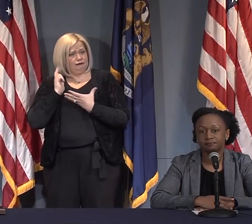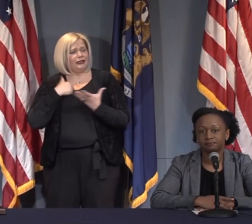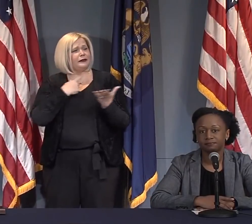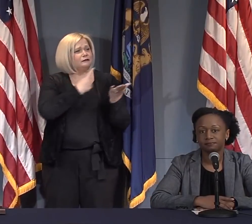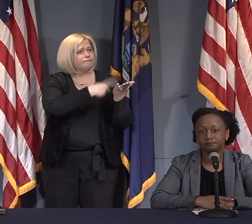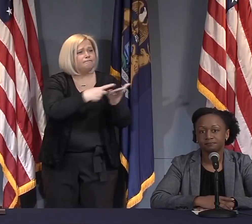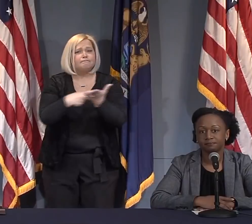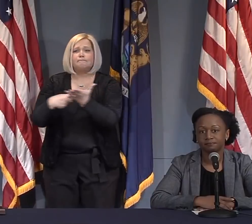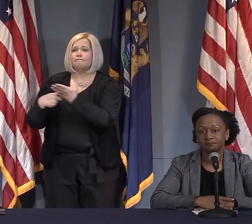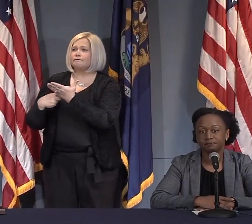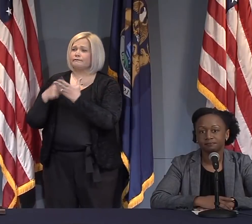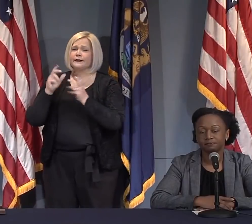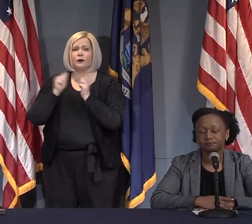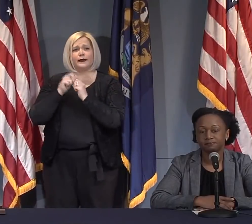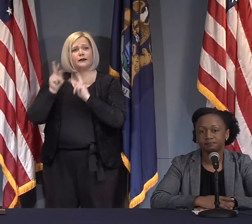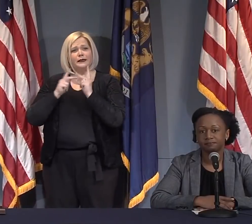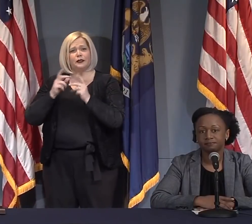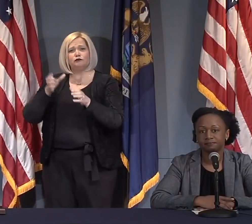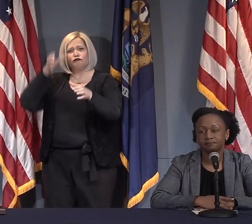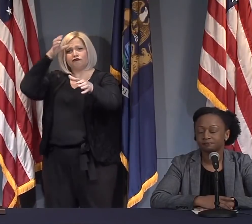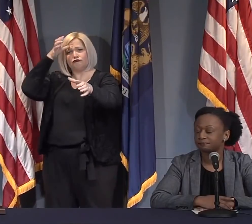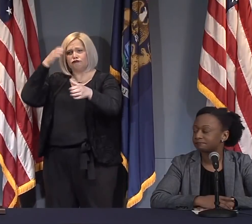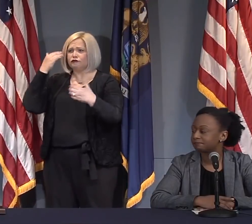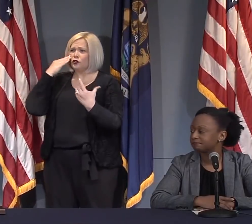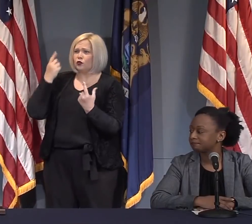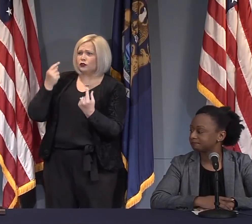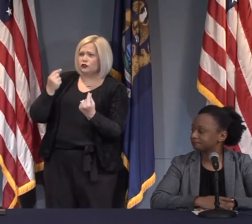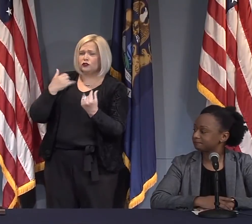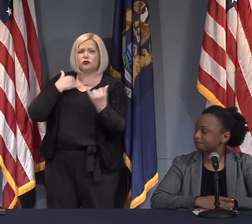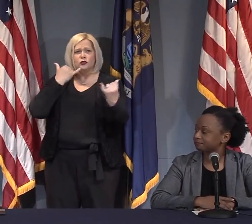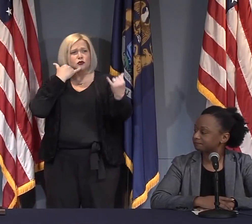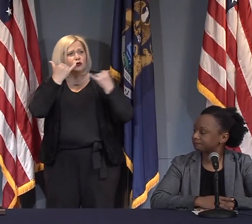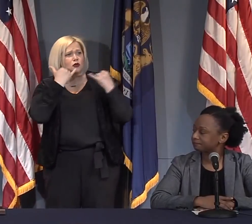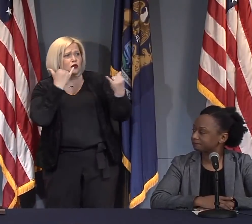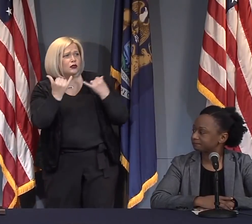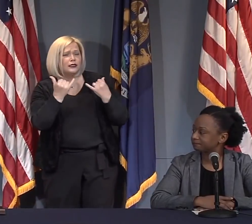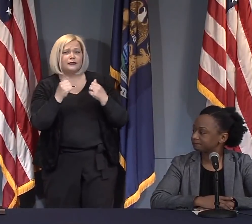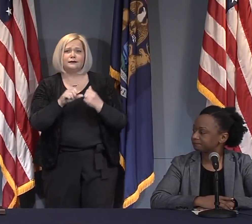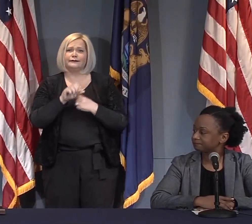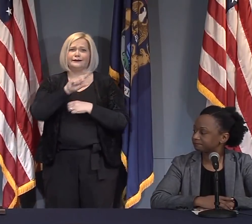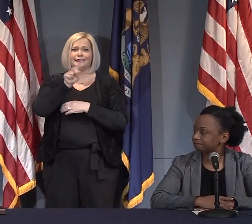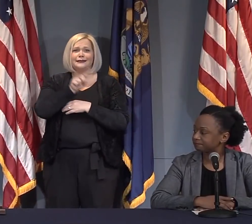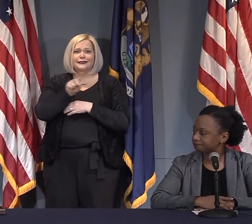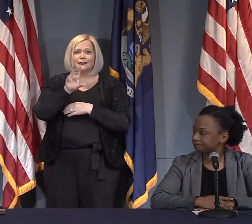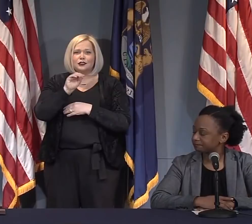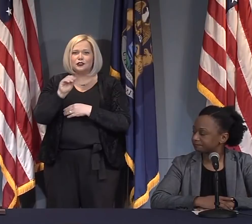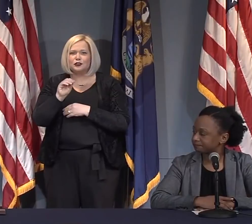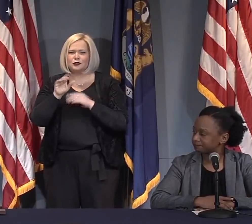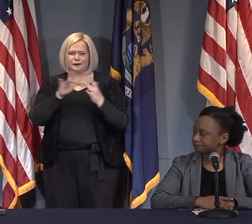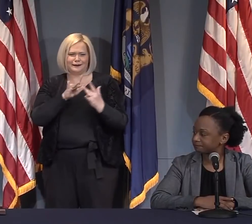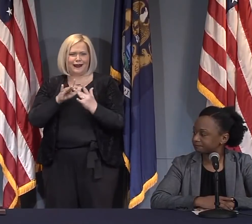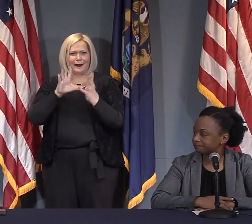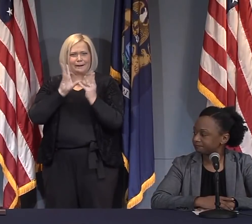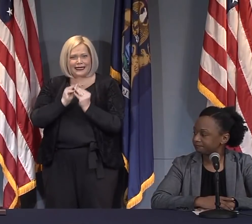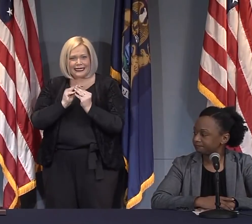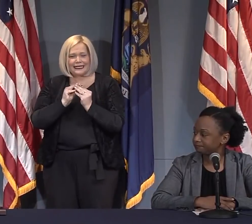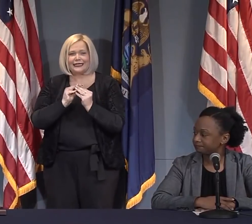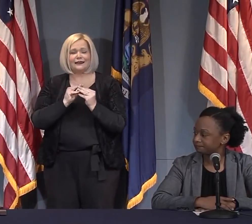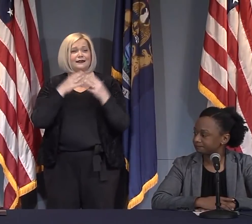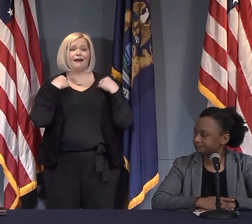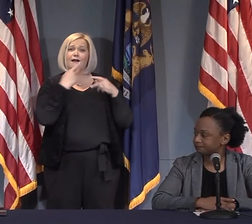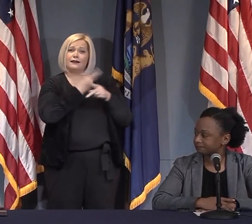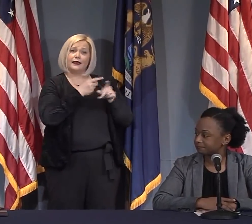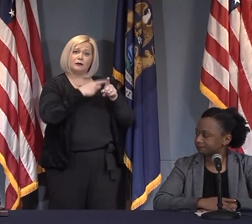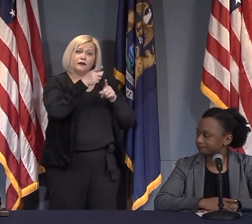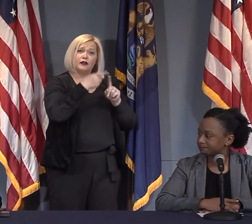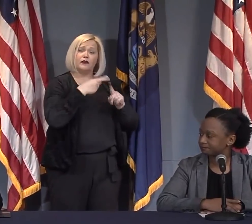people who are working every day to help us get through this crisis. We've been on the phones, we've been on Zoom. I've talked with healthcare professionals from Henry